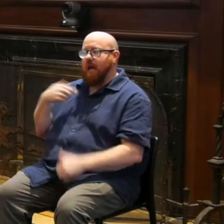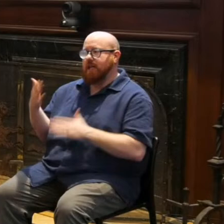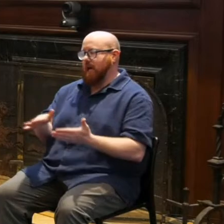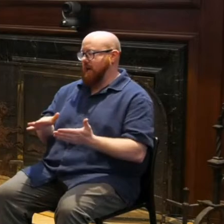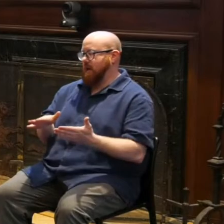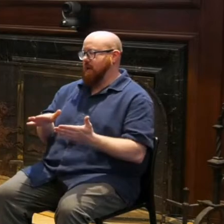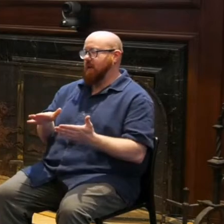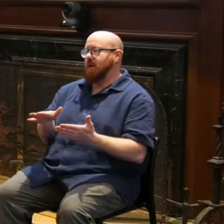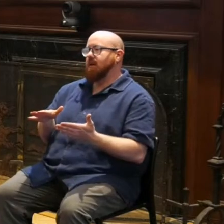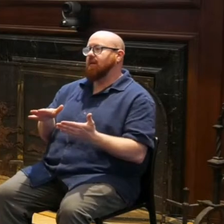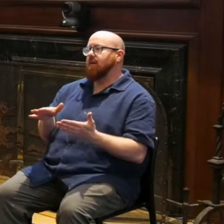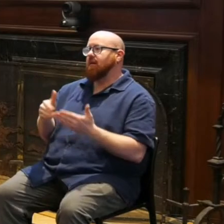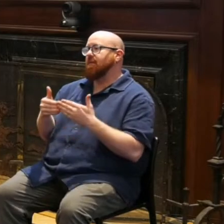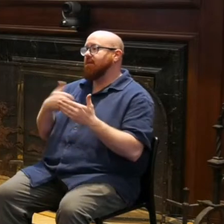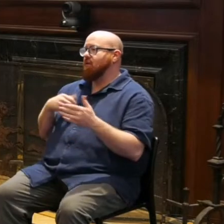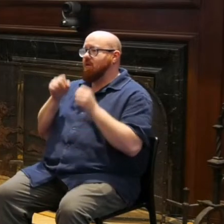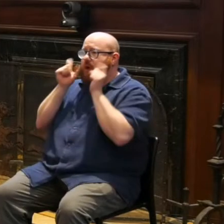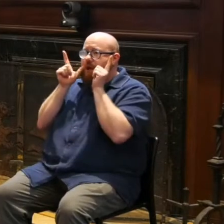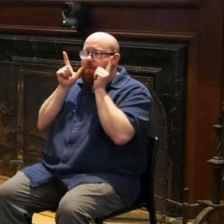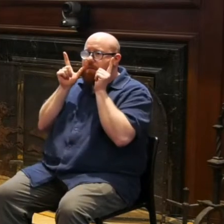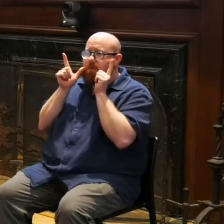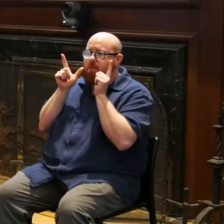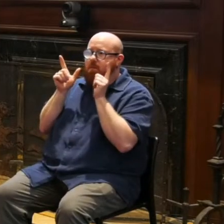die before I wake,